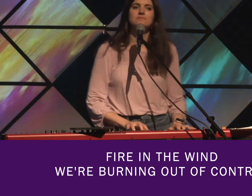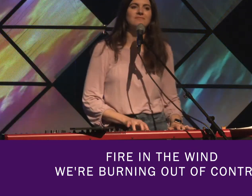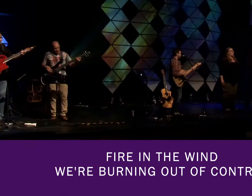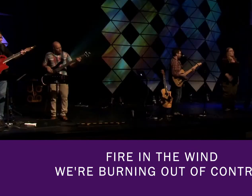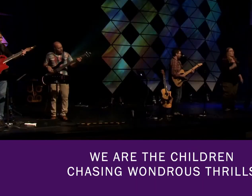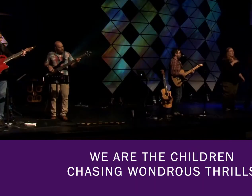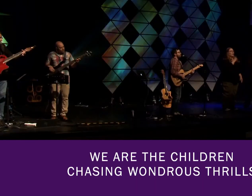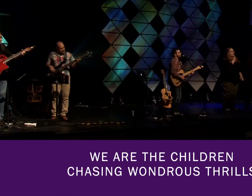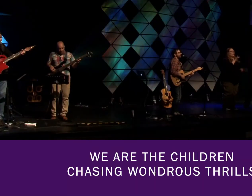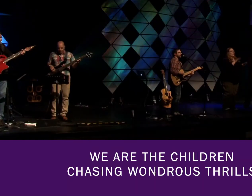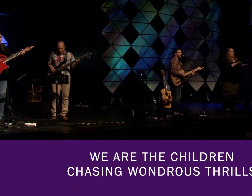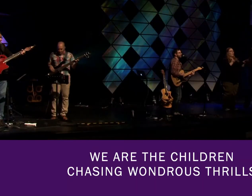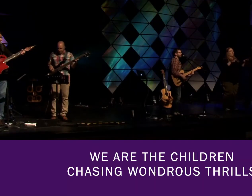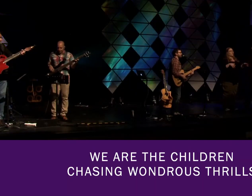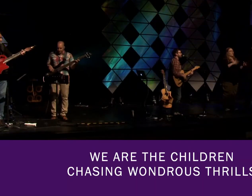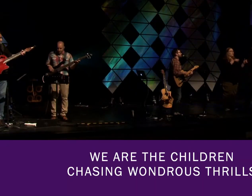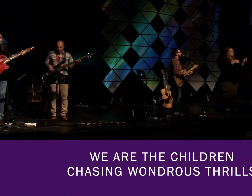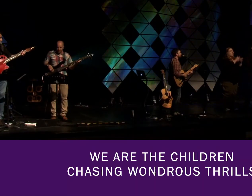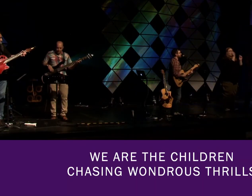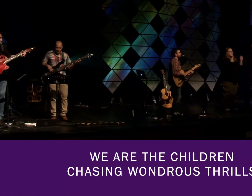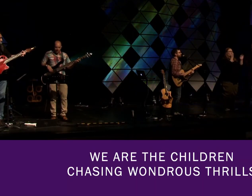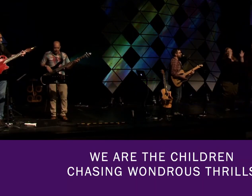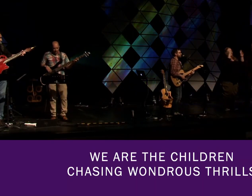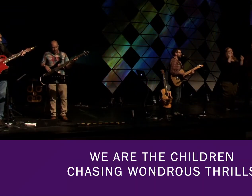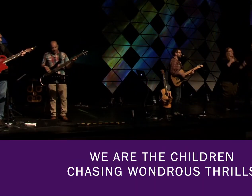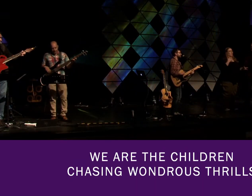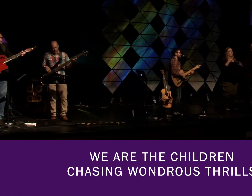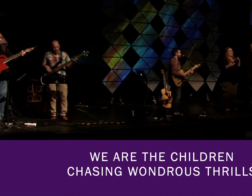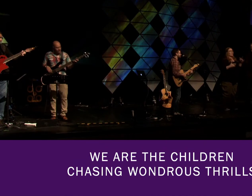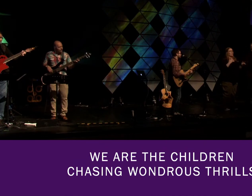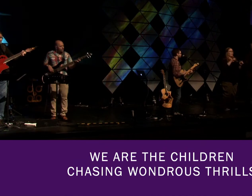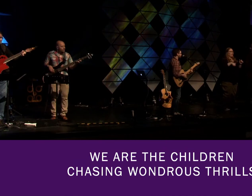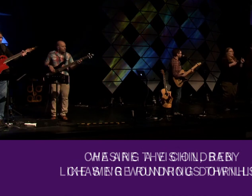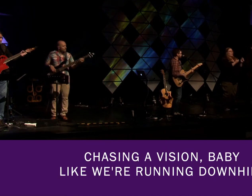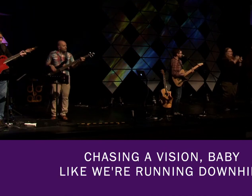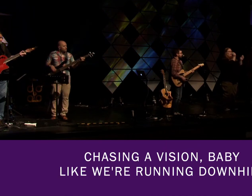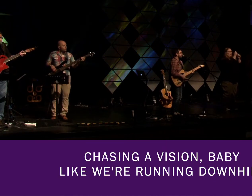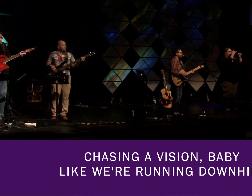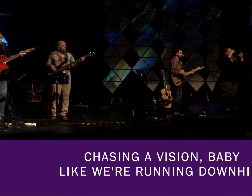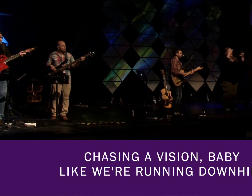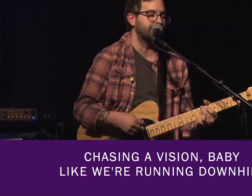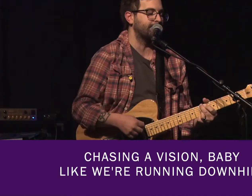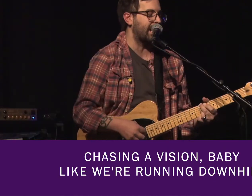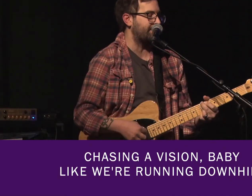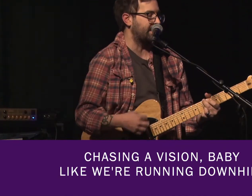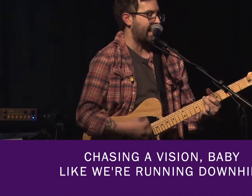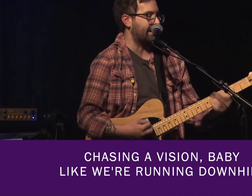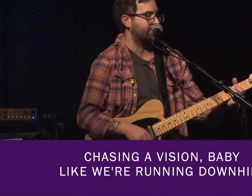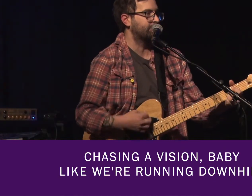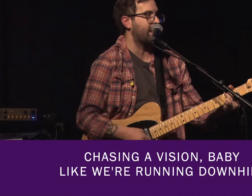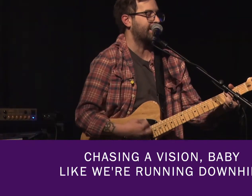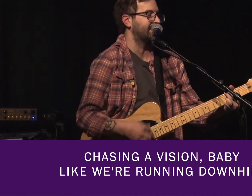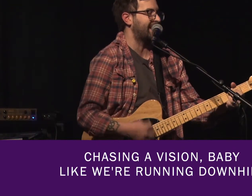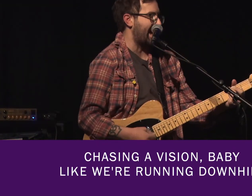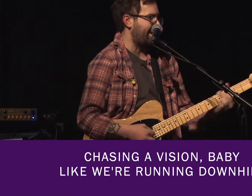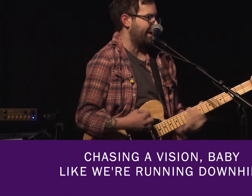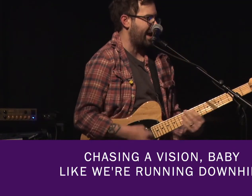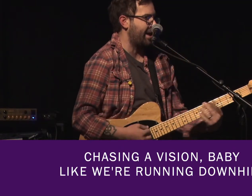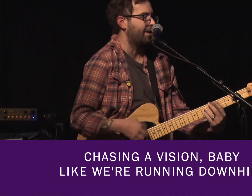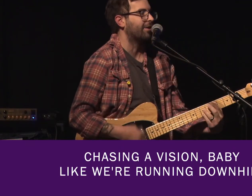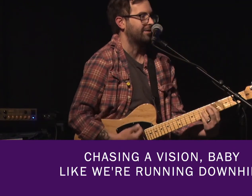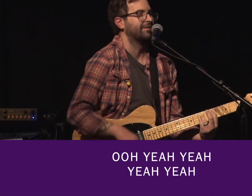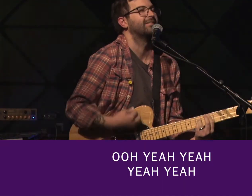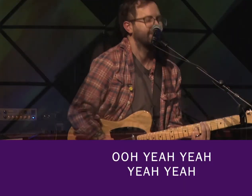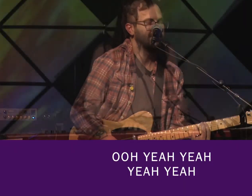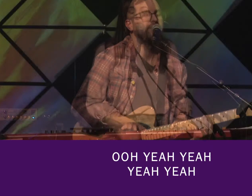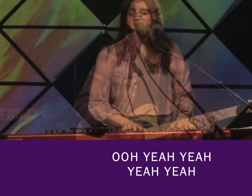control. We are the children chasing wondrous thrills, chasing a vision, baby, like we're running